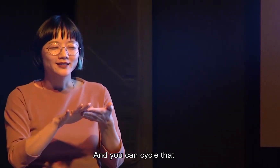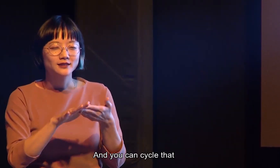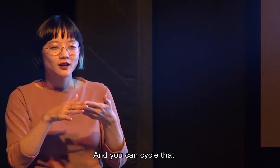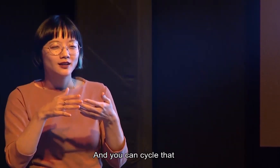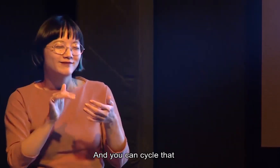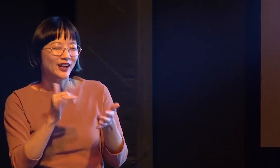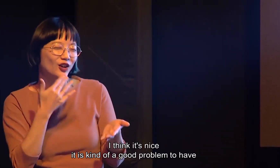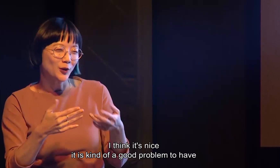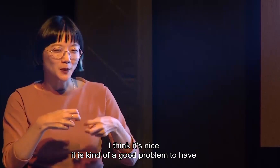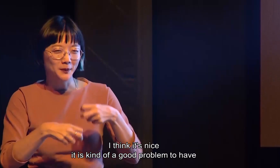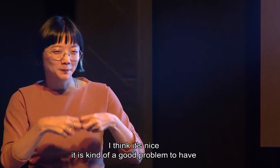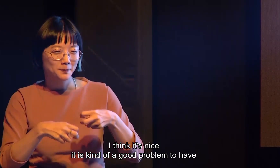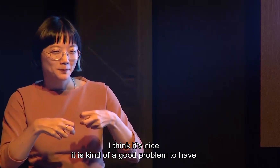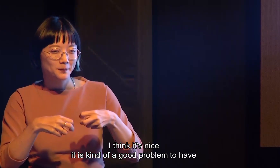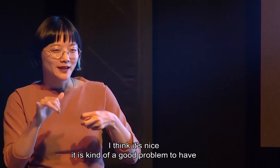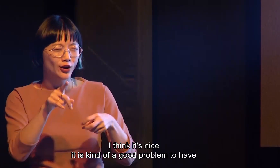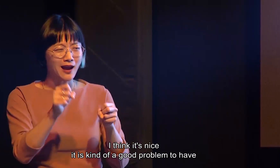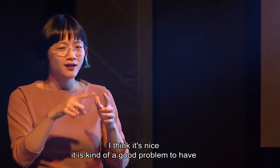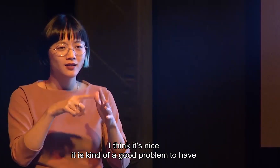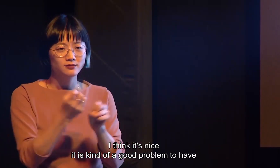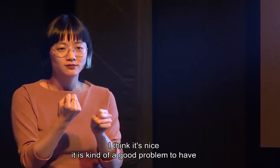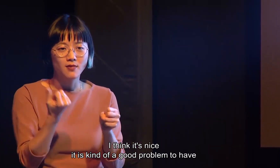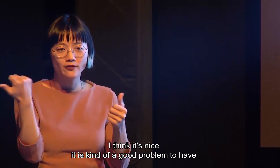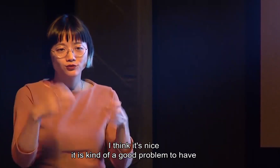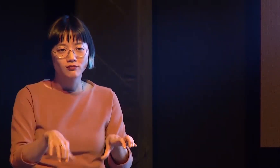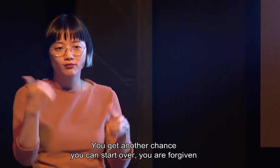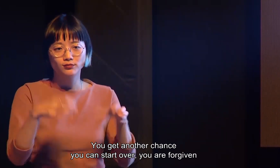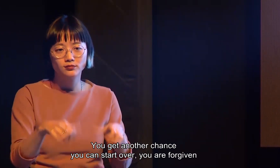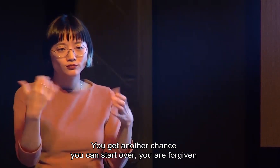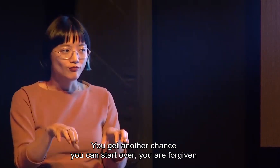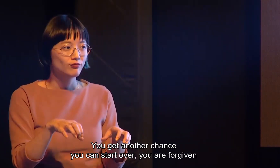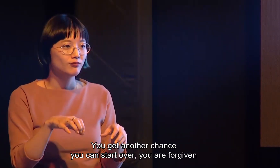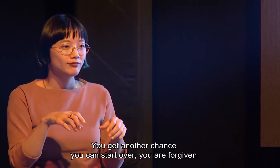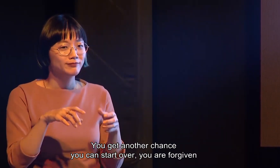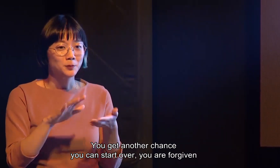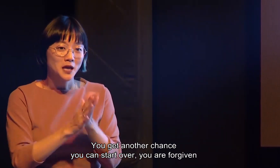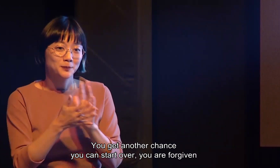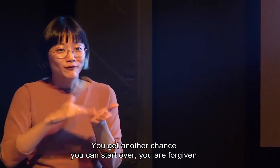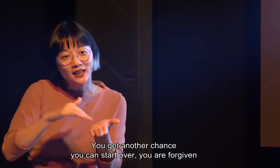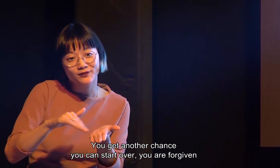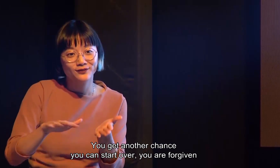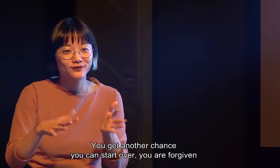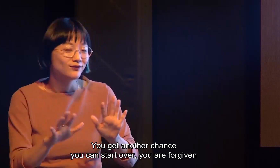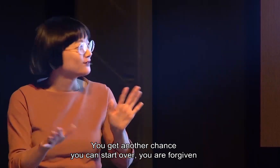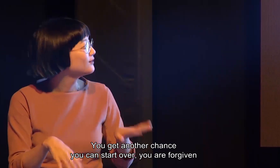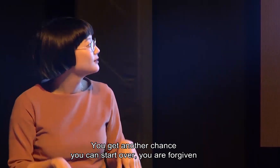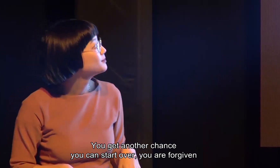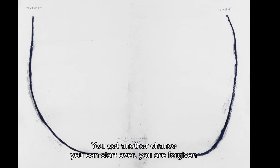cycle that. I think it's nice. It's kind of like a good problem to have. You get another chance. You can start over. You are forgiven.